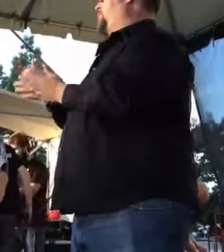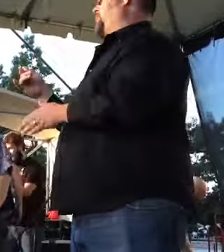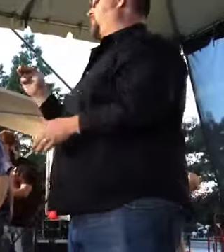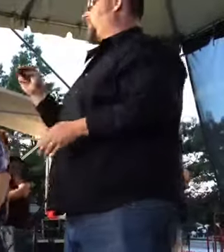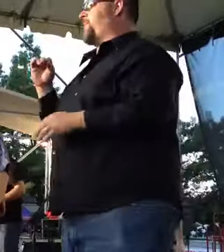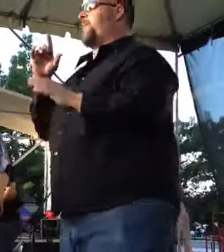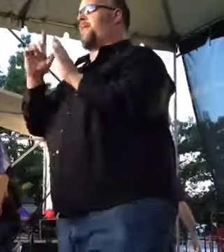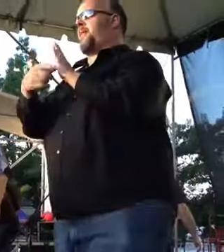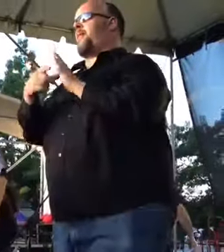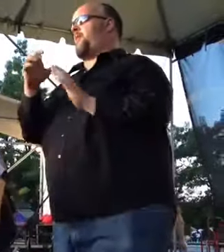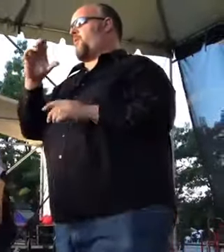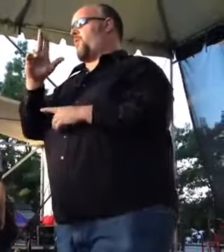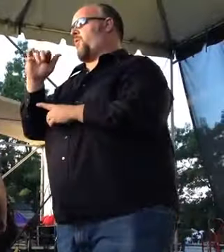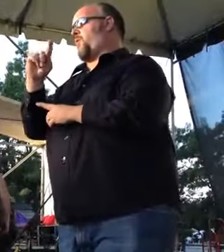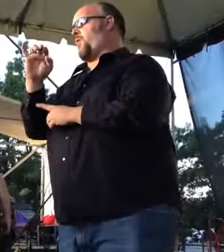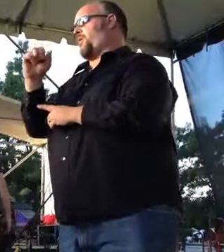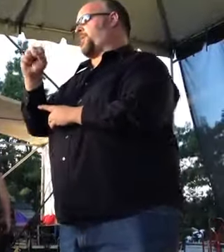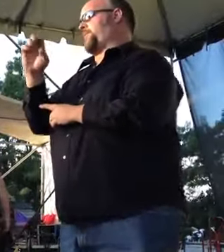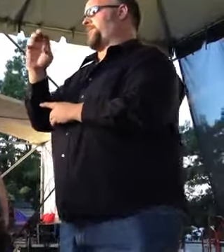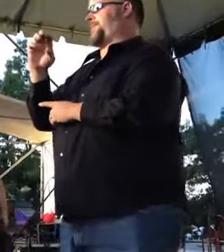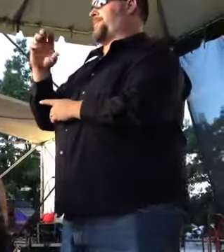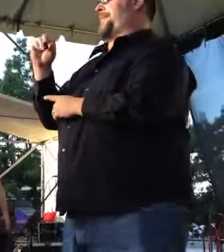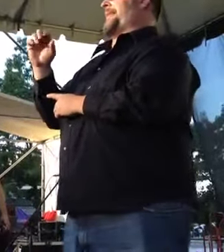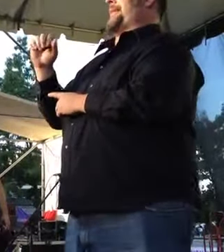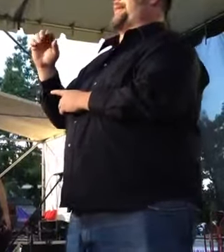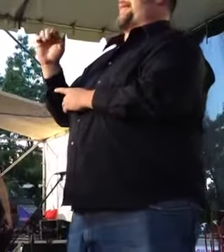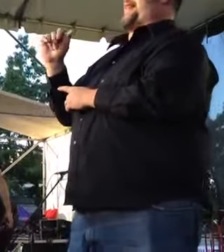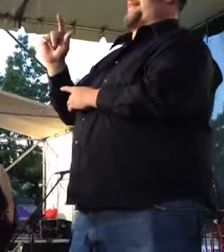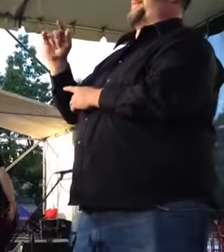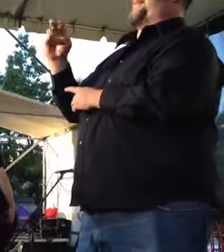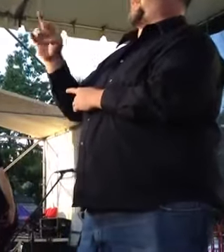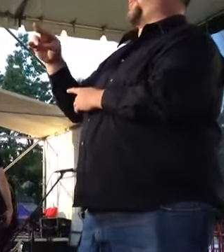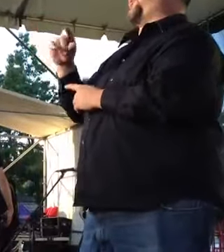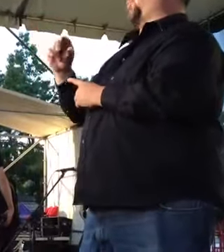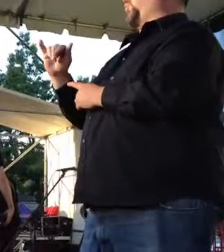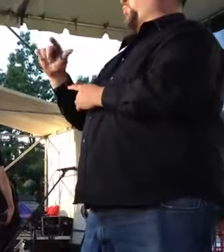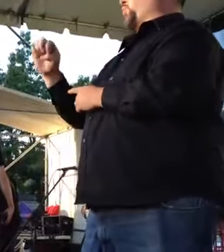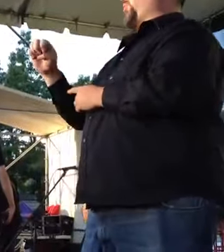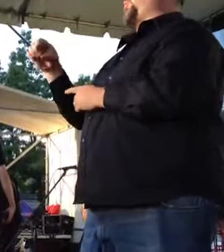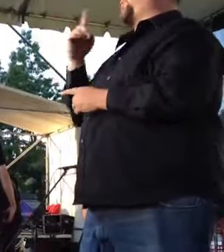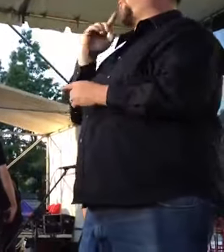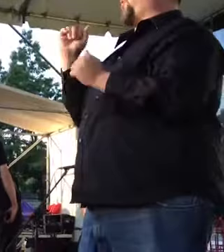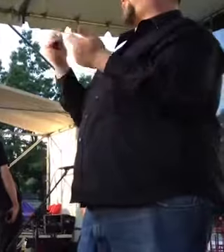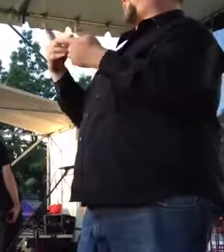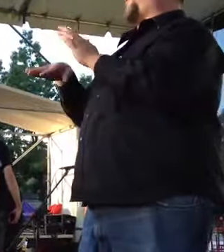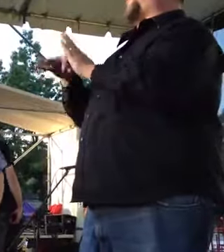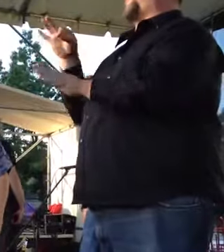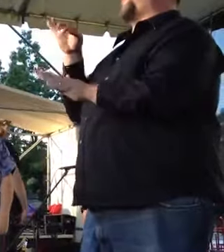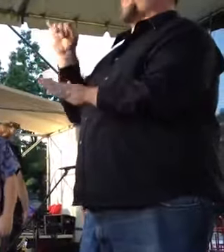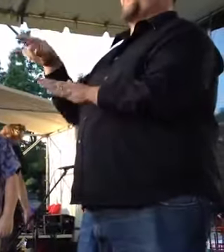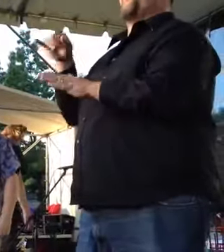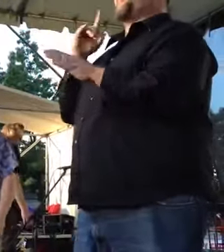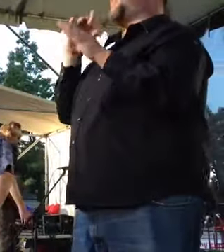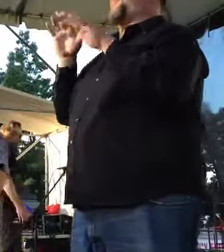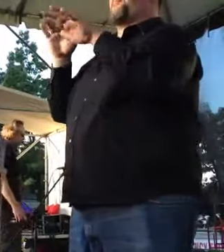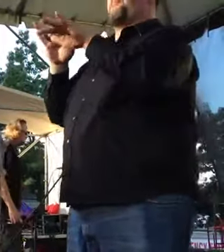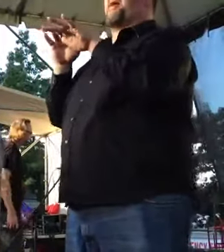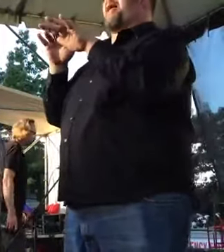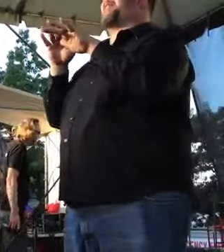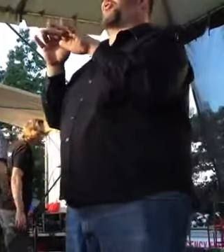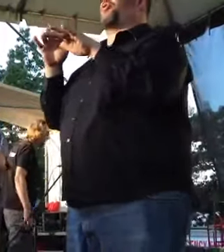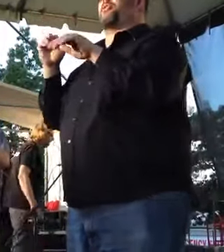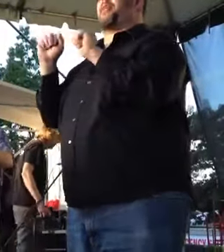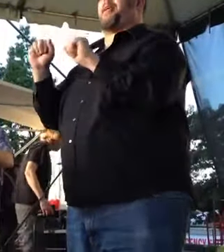on, occultists like Helena Blavatsky and Aleister Crowley and George Gurdjieff also discovered this plant for its mystic purposes.